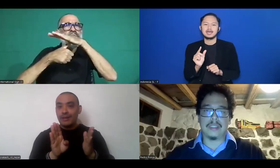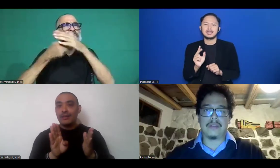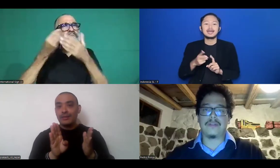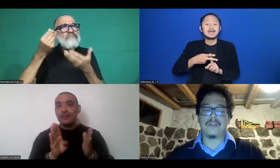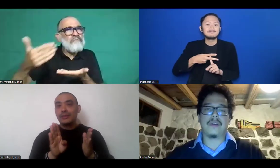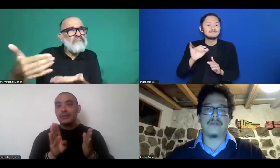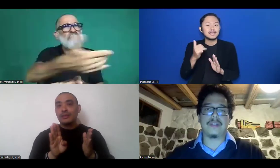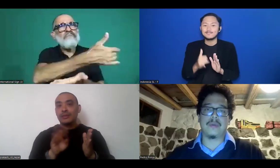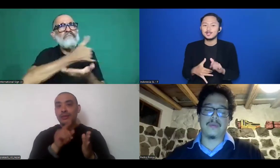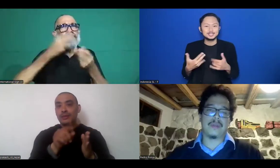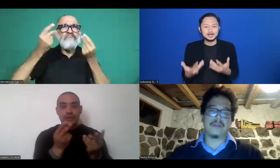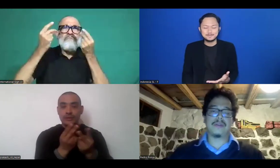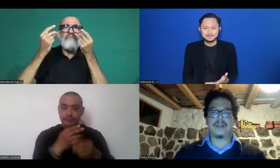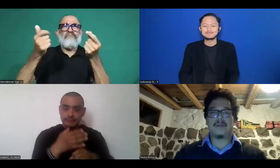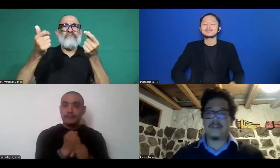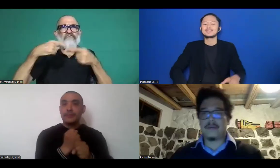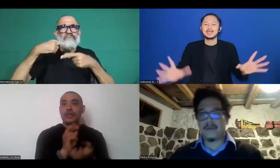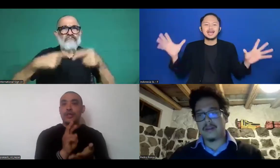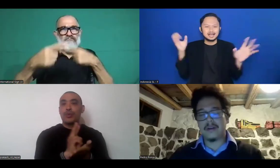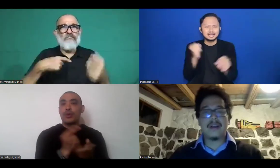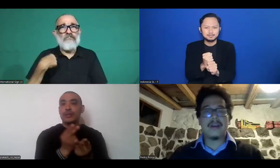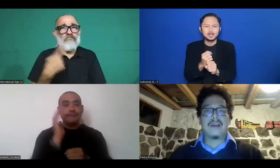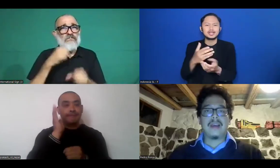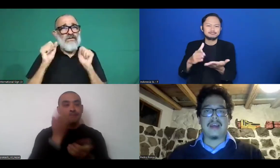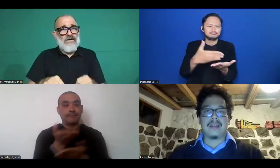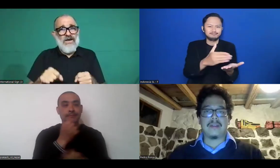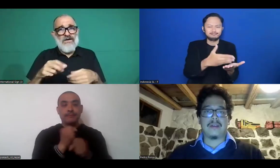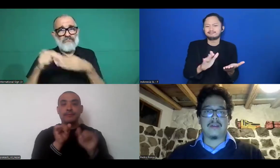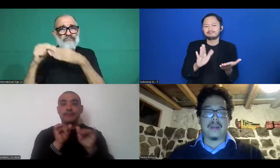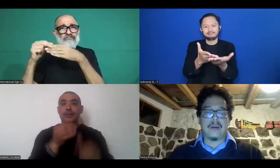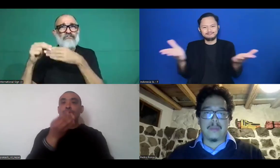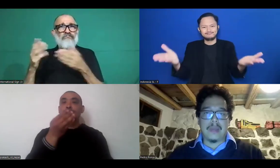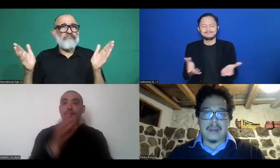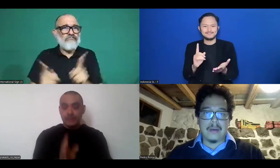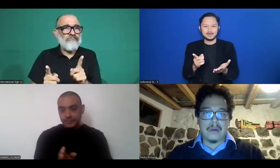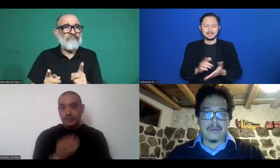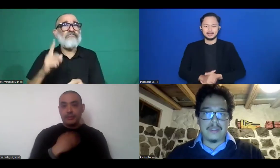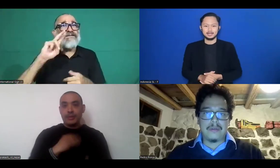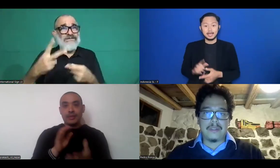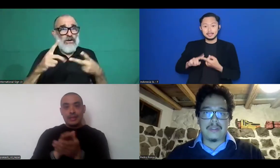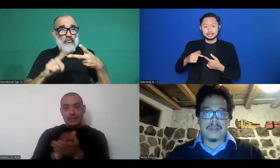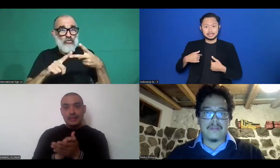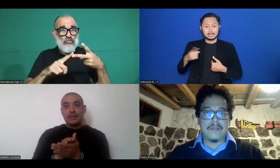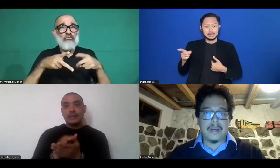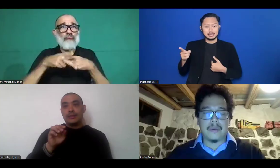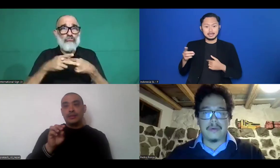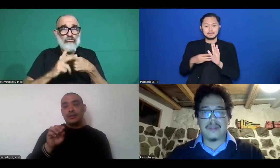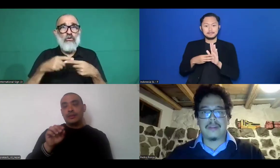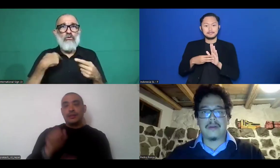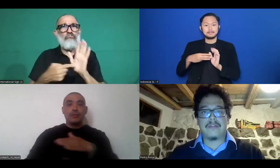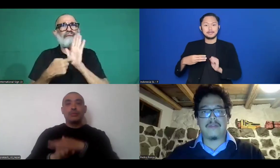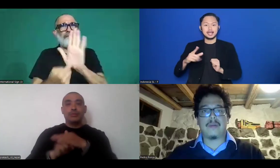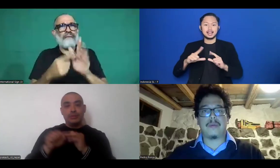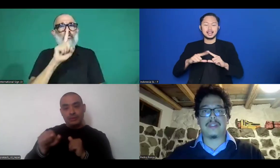The executive summary of this report was also shared with everyone here. And my colleague Melanie Kawanuchiu, who is the Chief of Learning and Growth